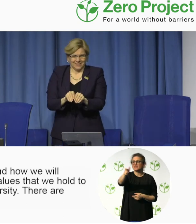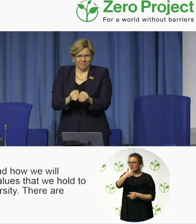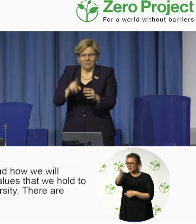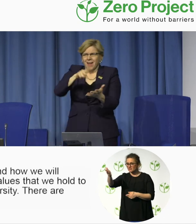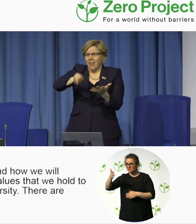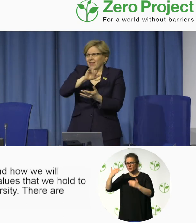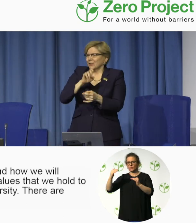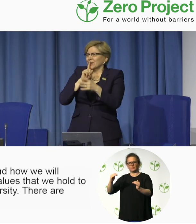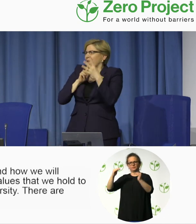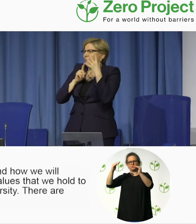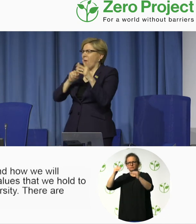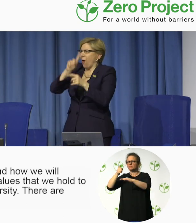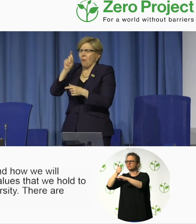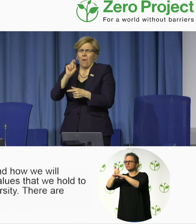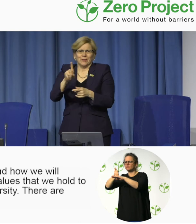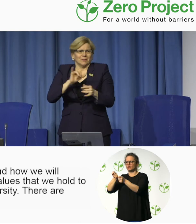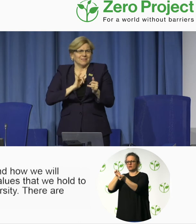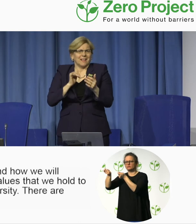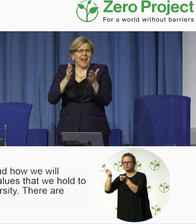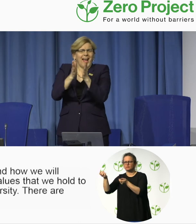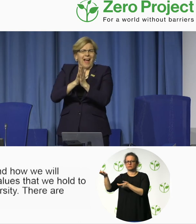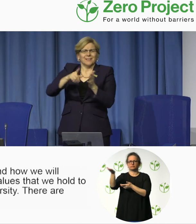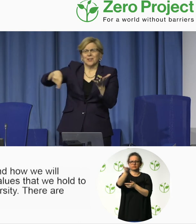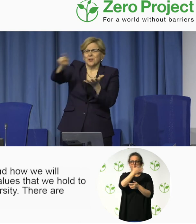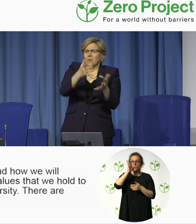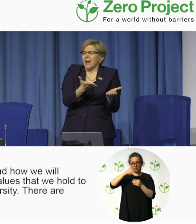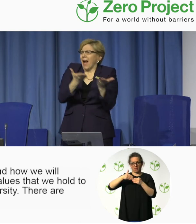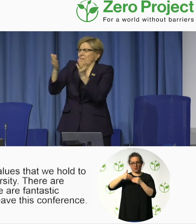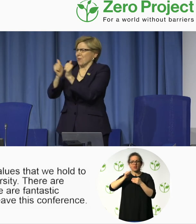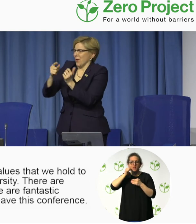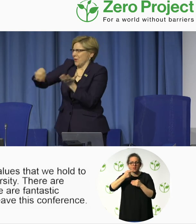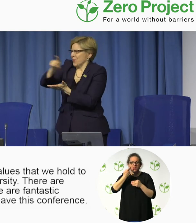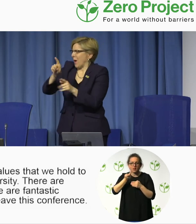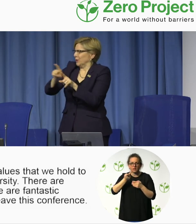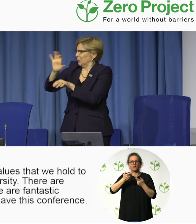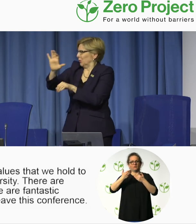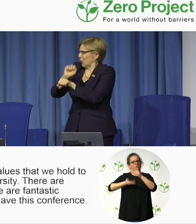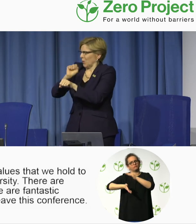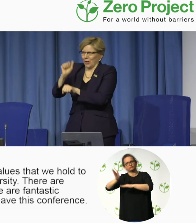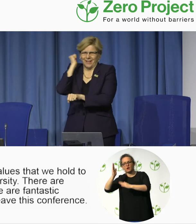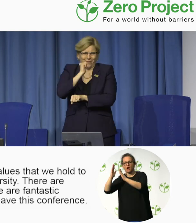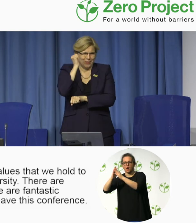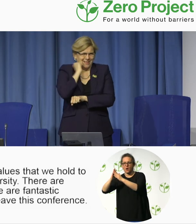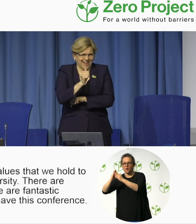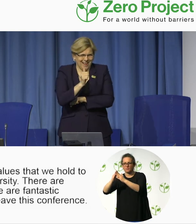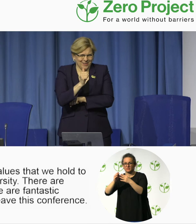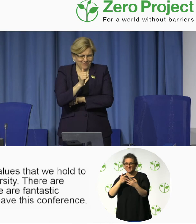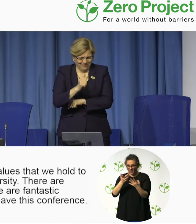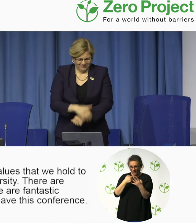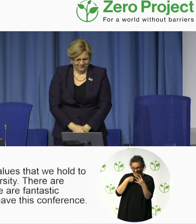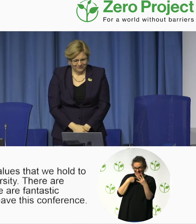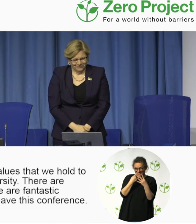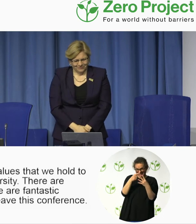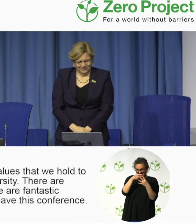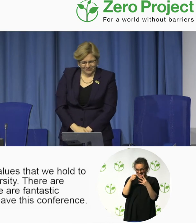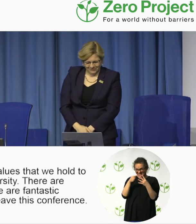this conference. And these are just four questions that I ask you to carry with you as you continue to do your